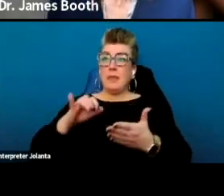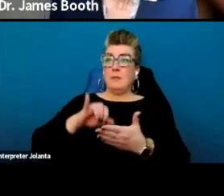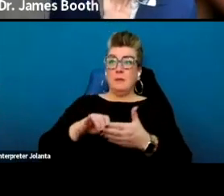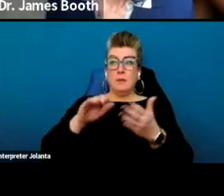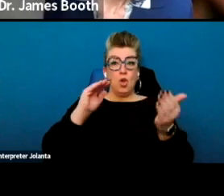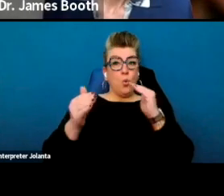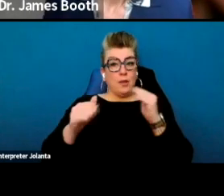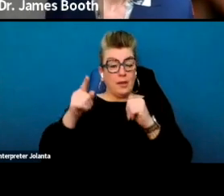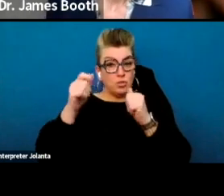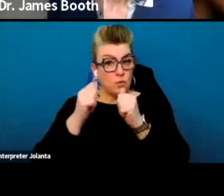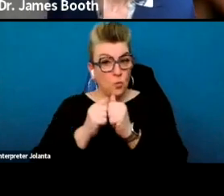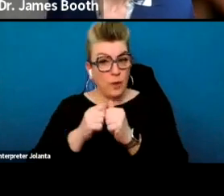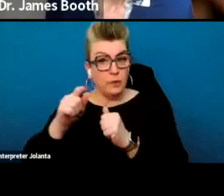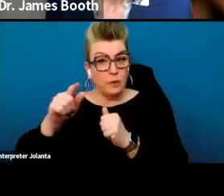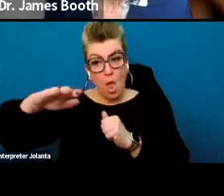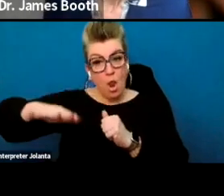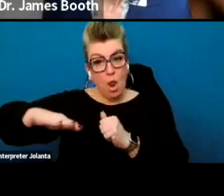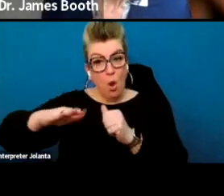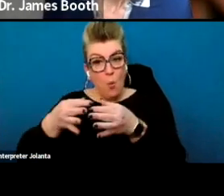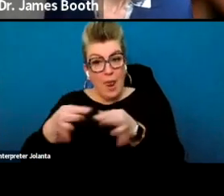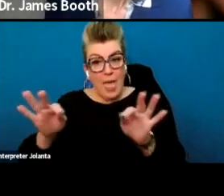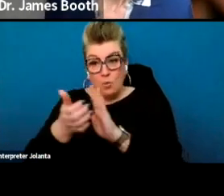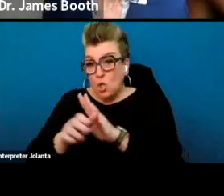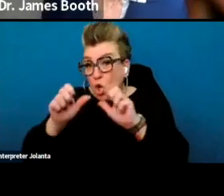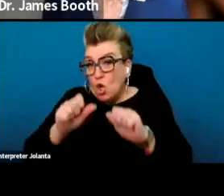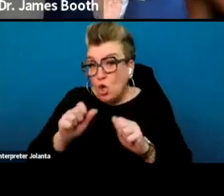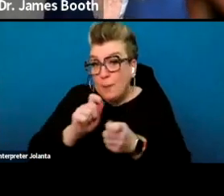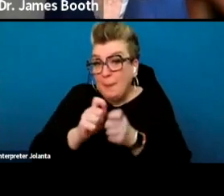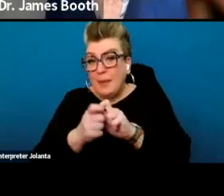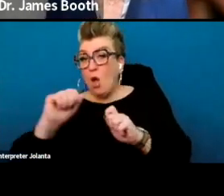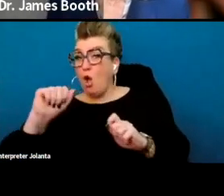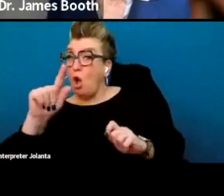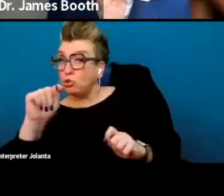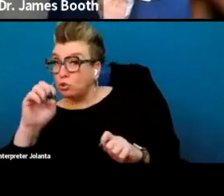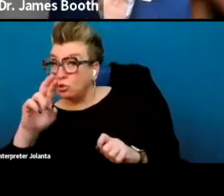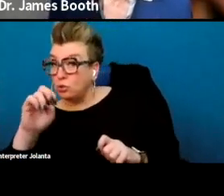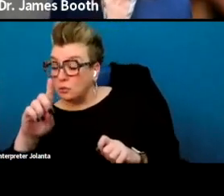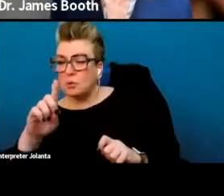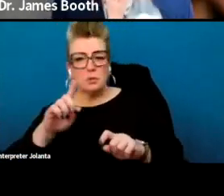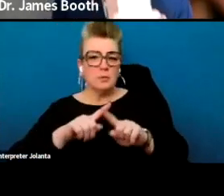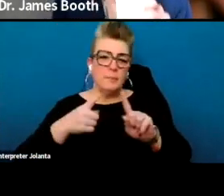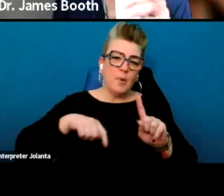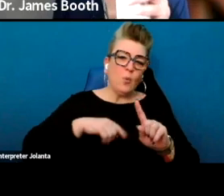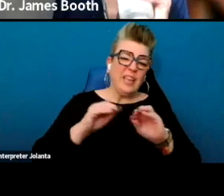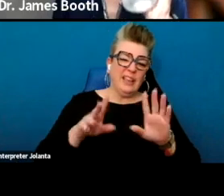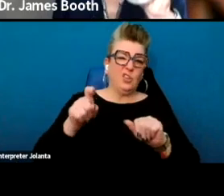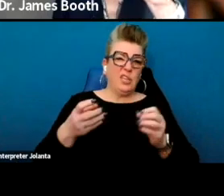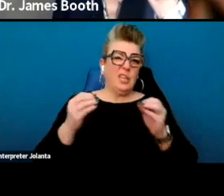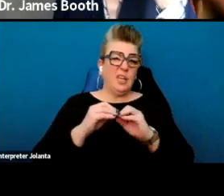low language skill, but we clearly need more studies.